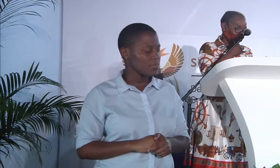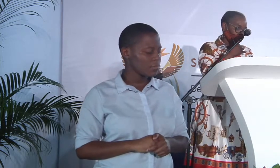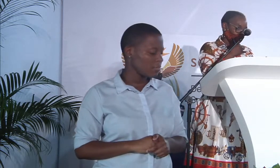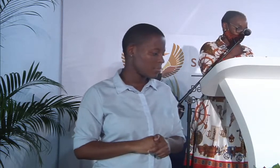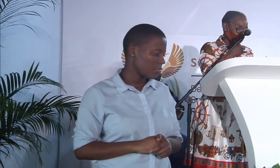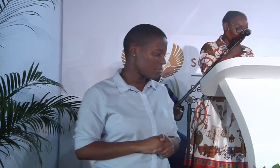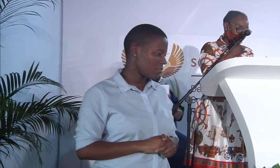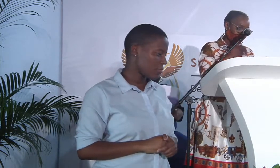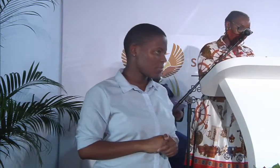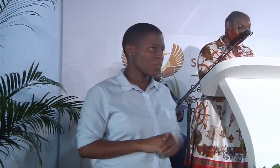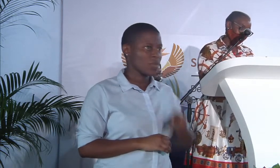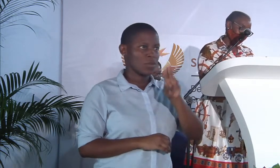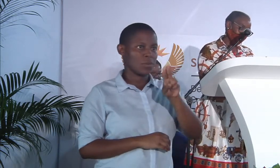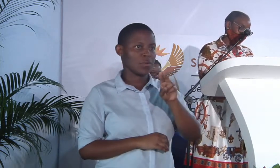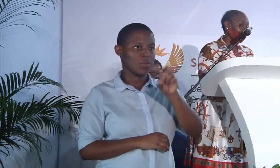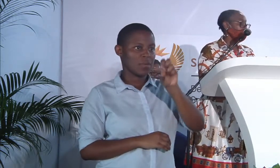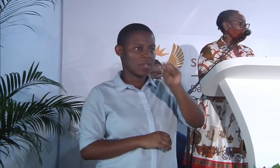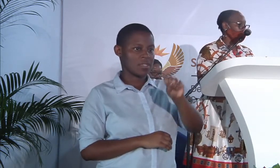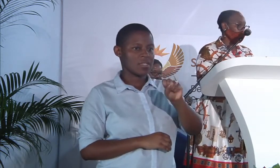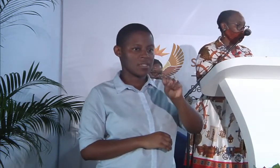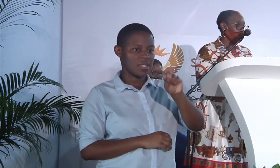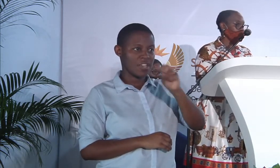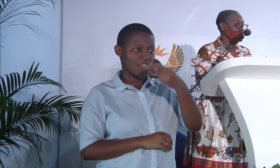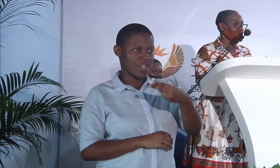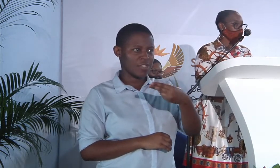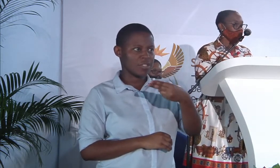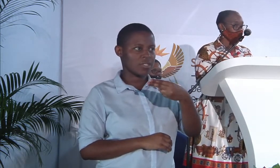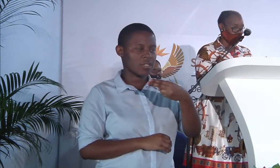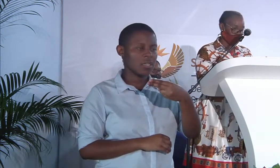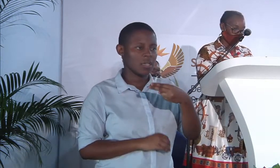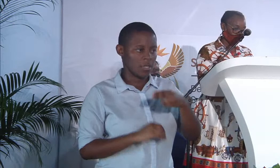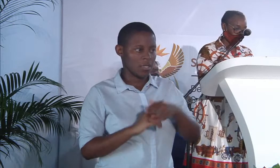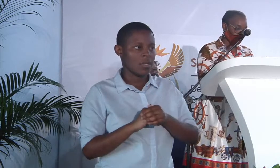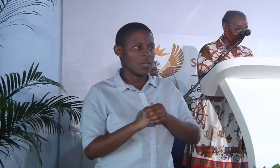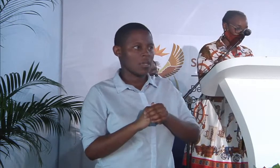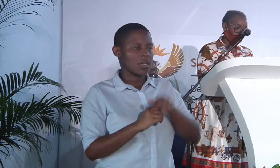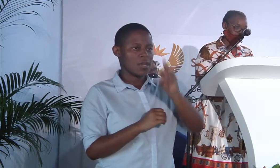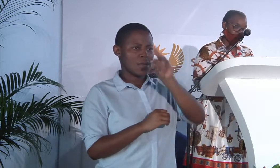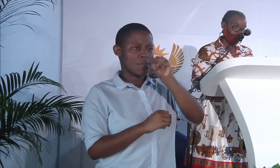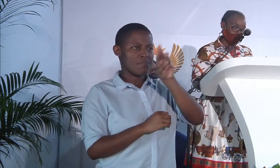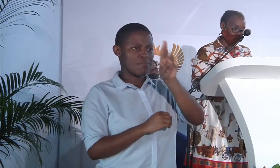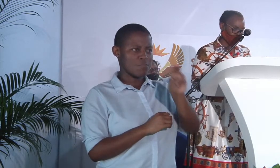We've got USAID, Mr. Mugabe.